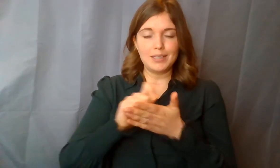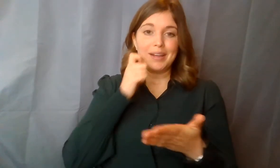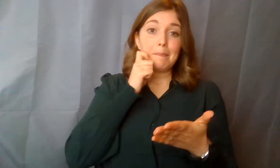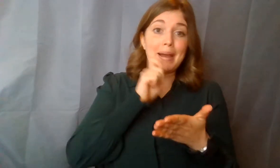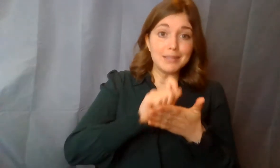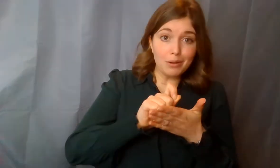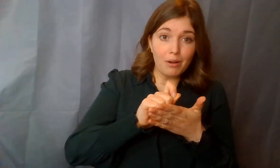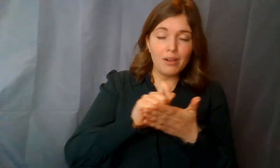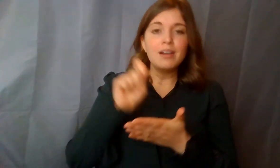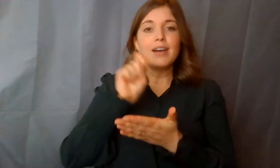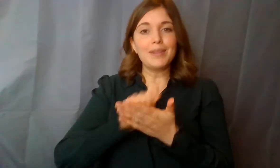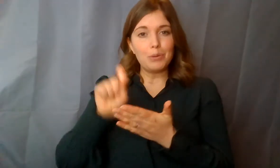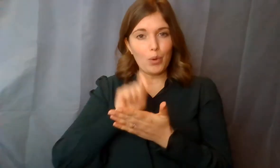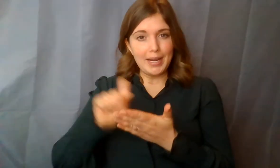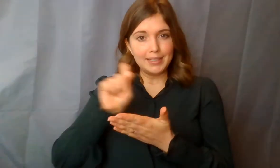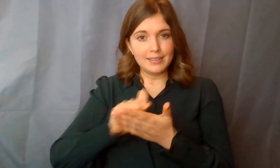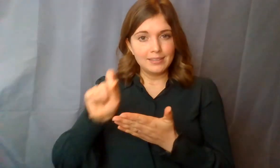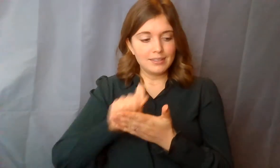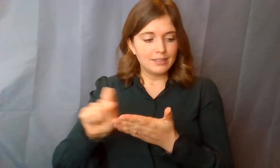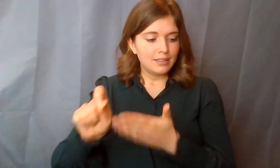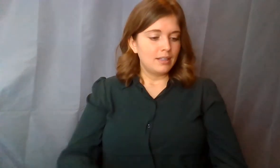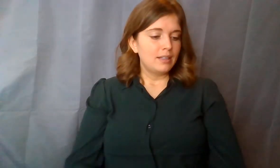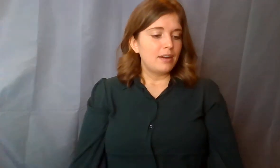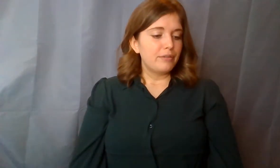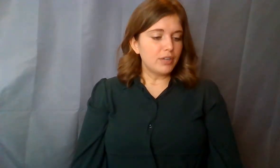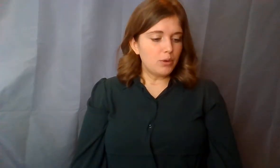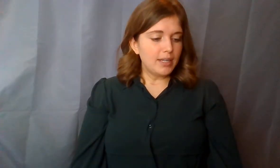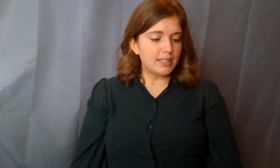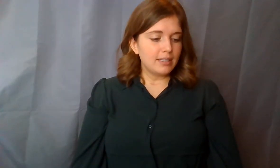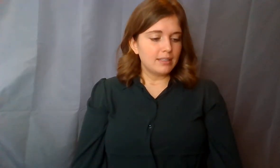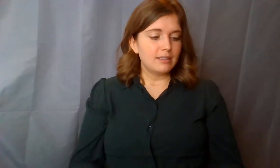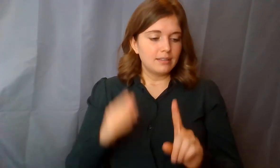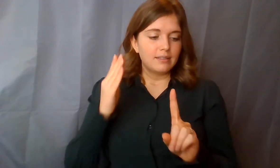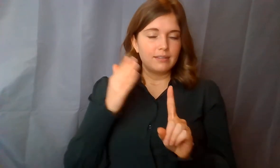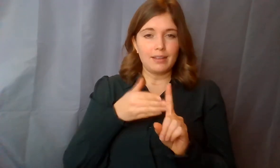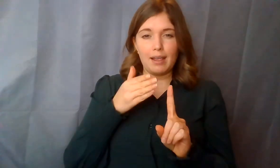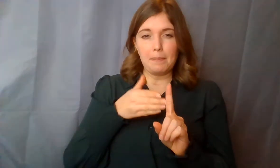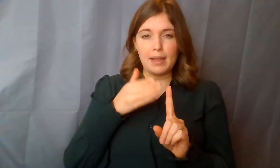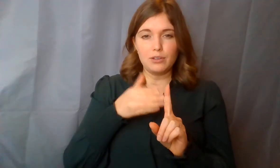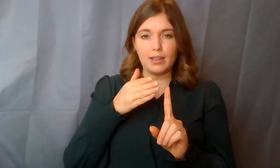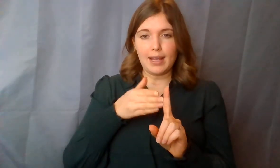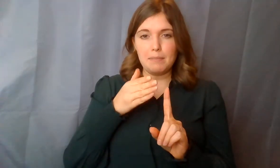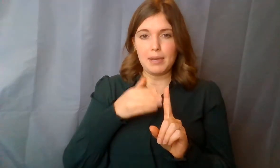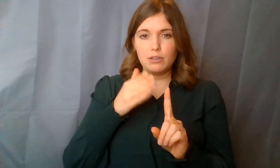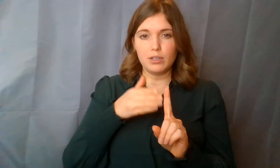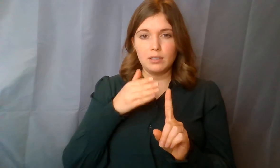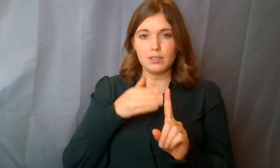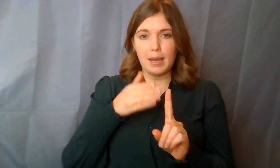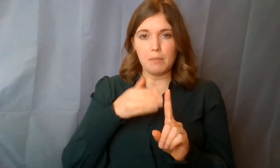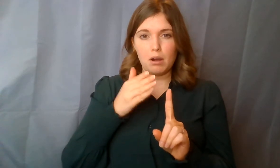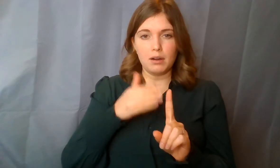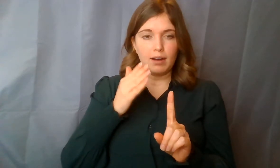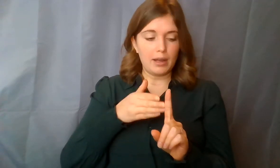we had pencil and then right. Frequent, like patron, like I'm a patron to that bar. I go